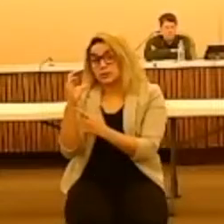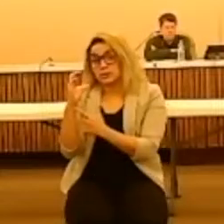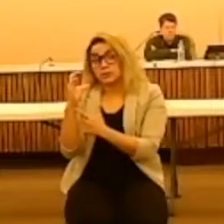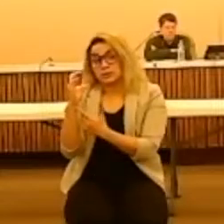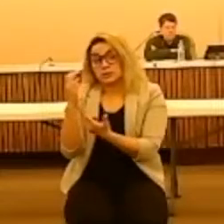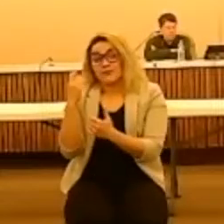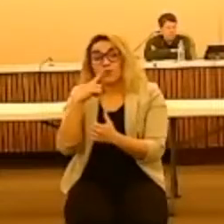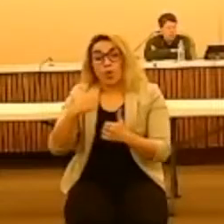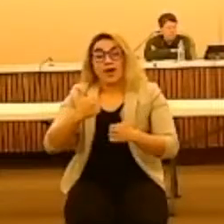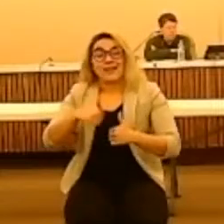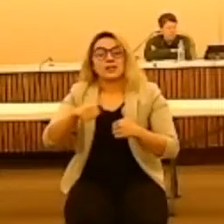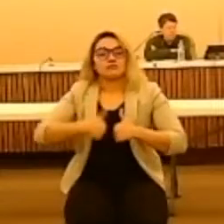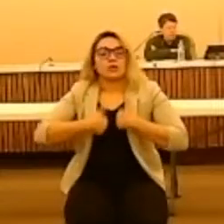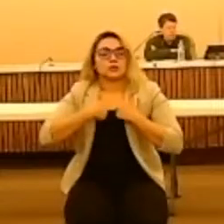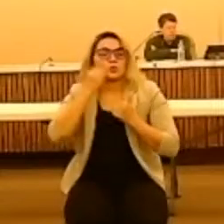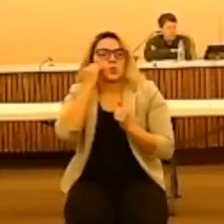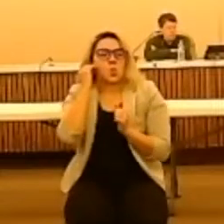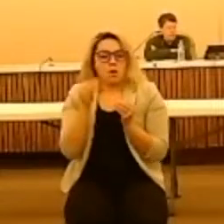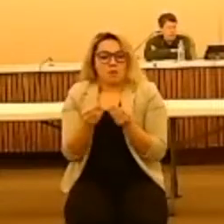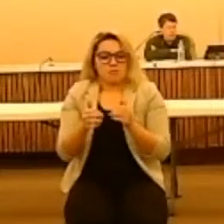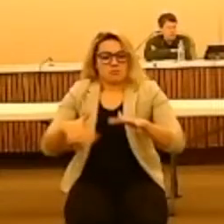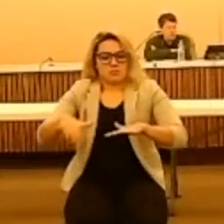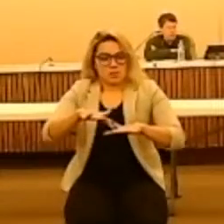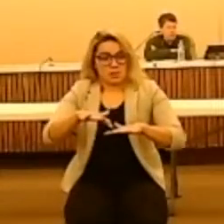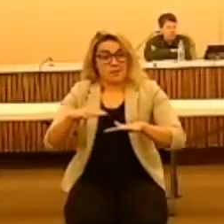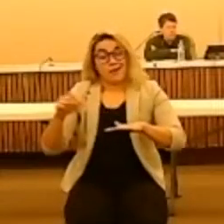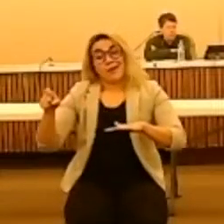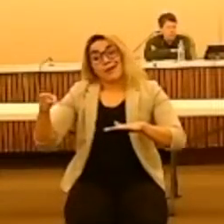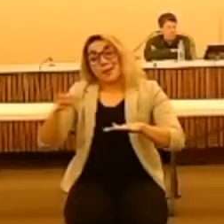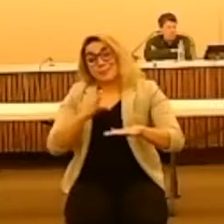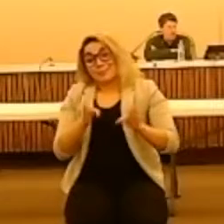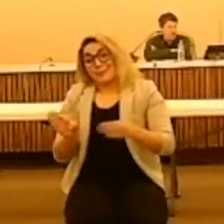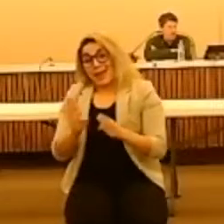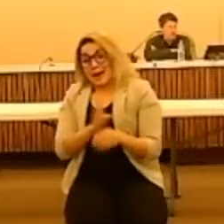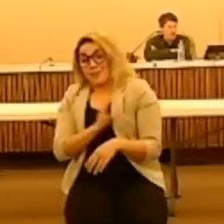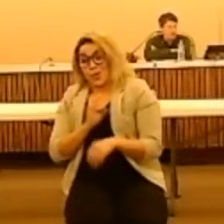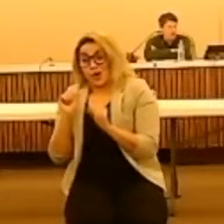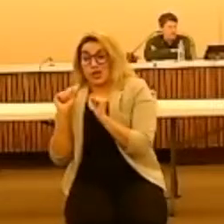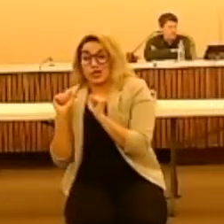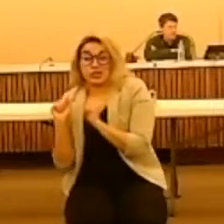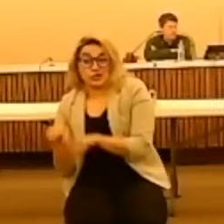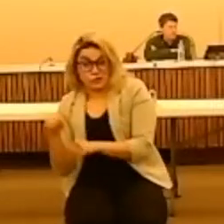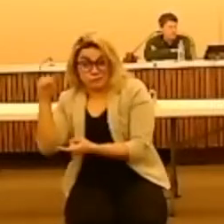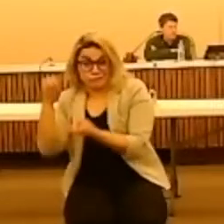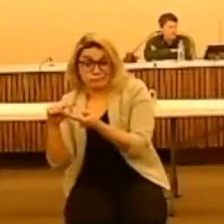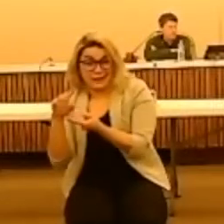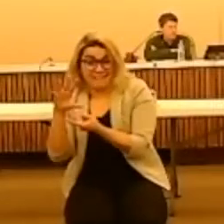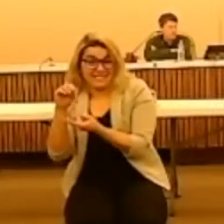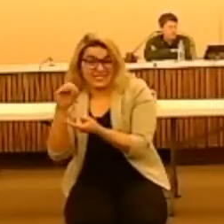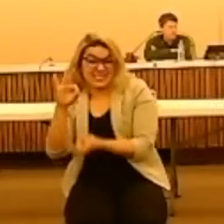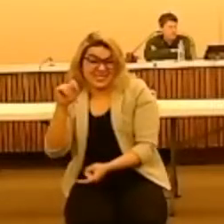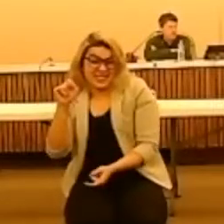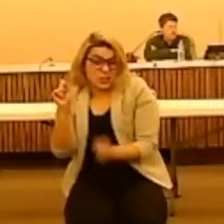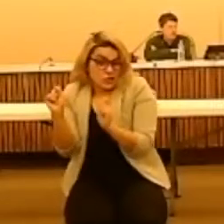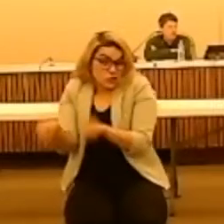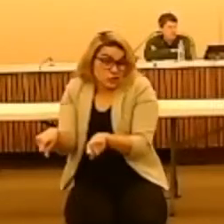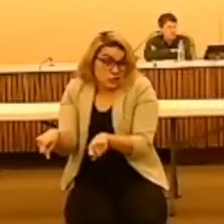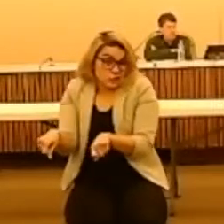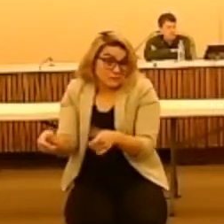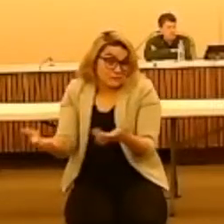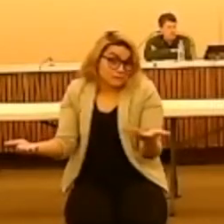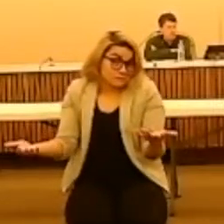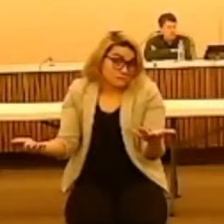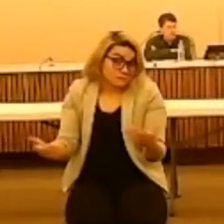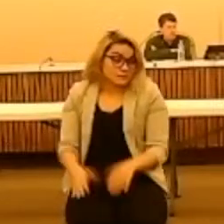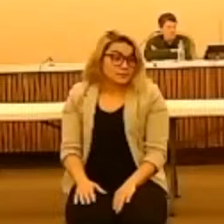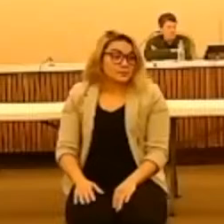50. The other thing I'll point out is I don't know that they are correct. I know industrial